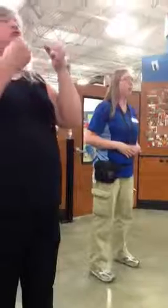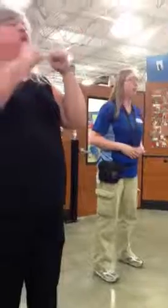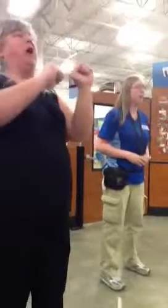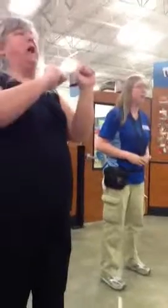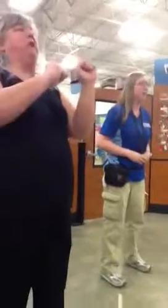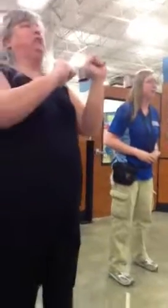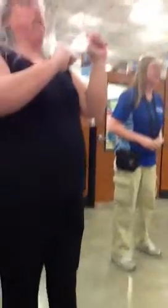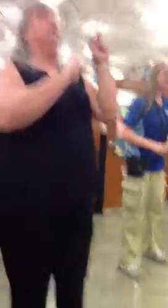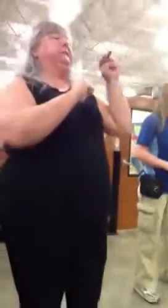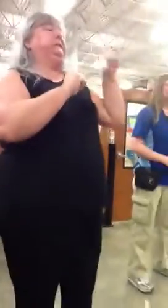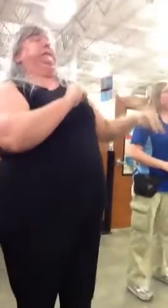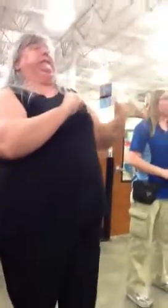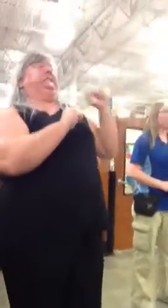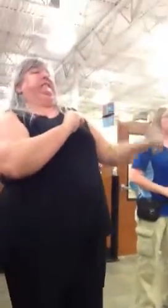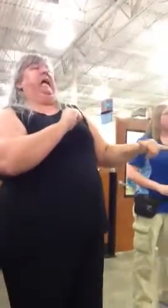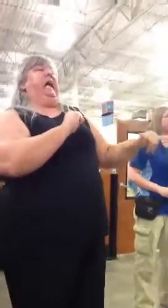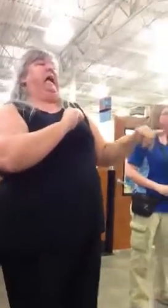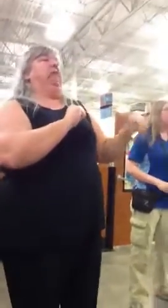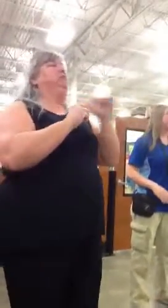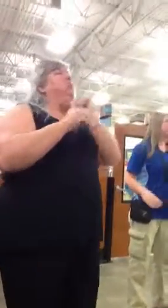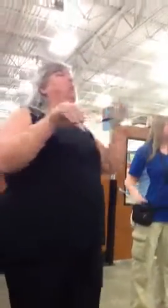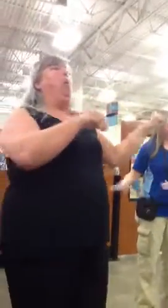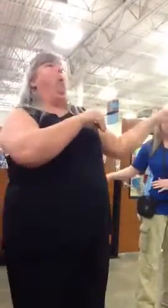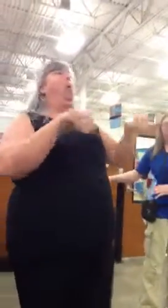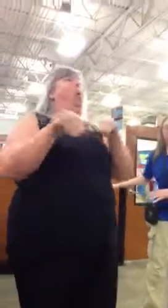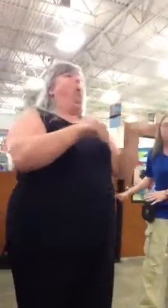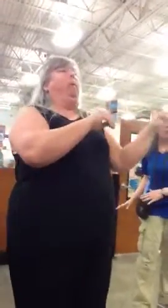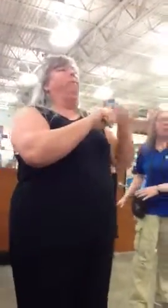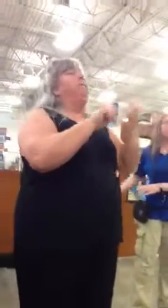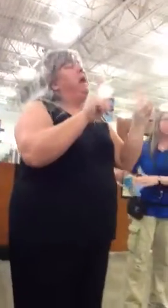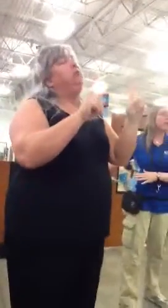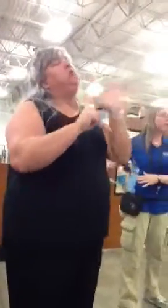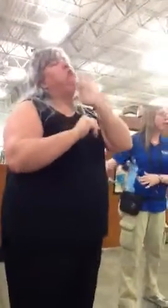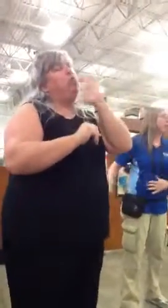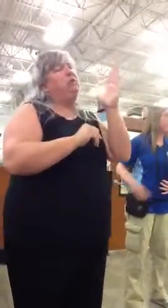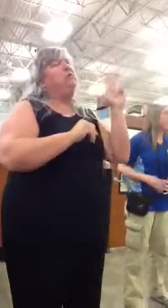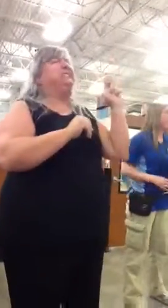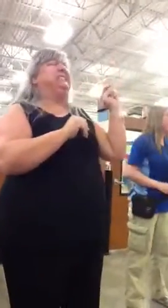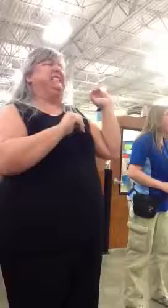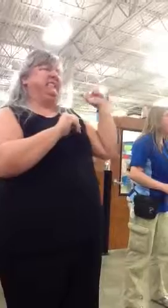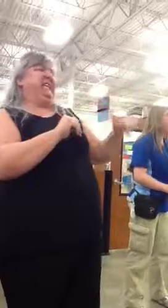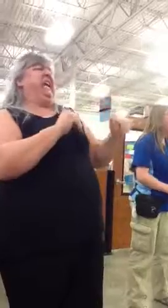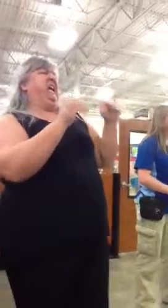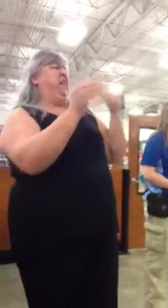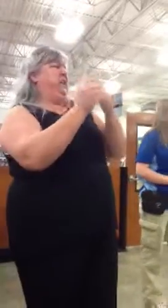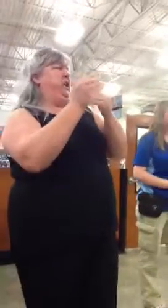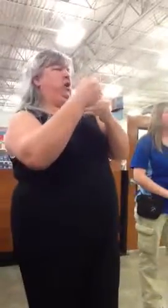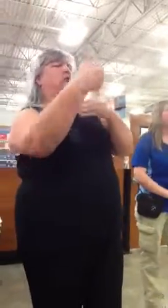possible. You'll notice I'll be staying relatively around my kennel.